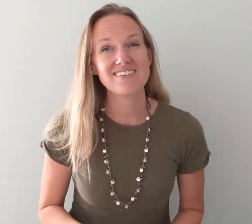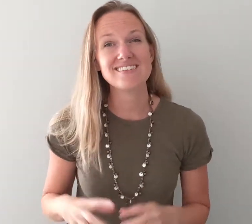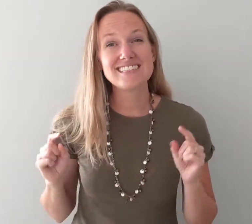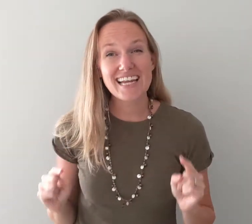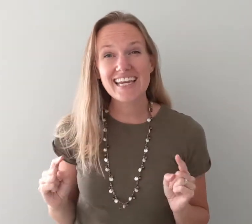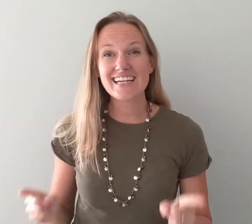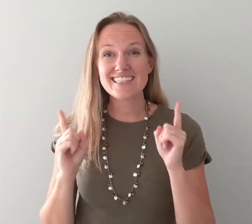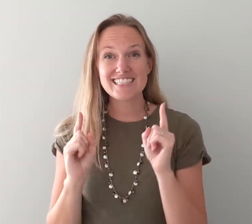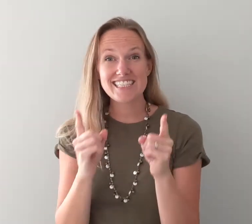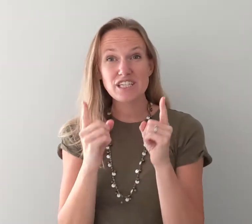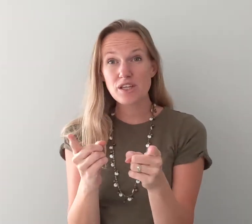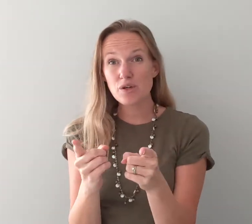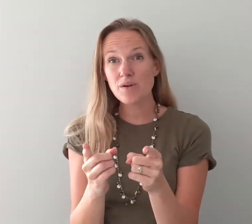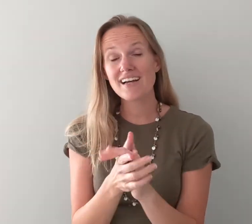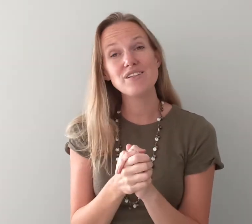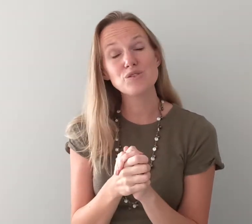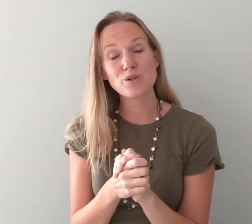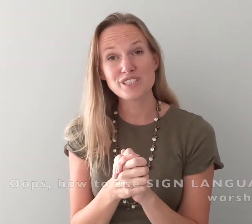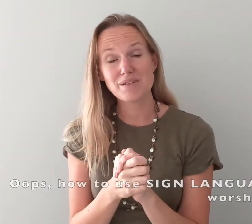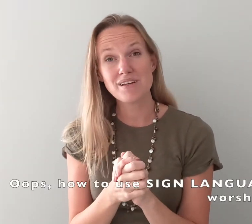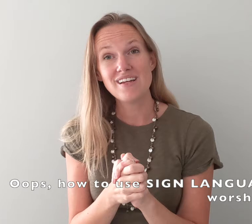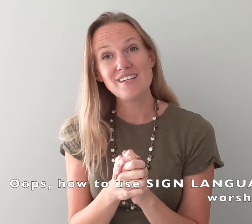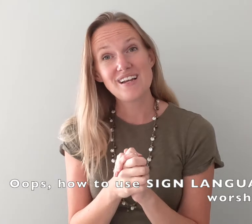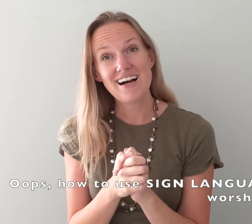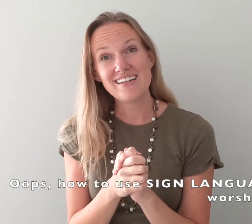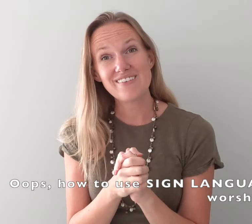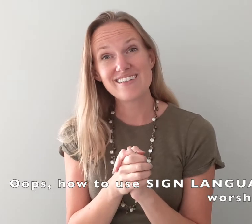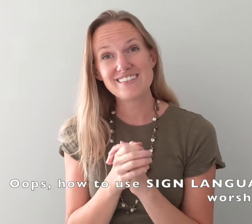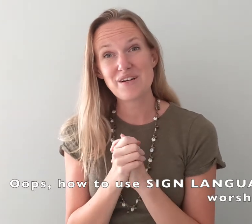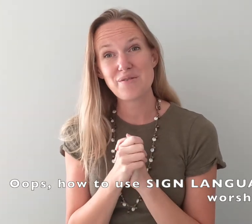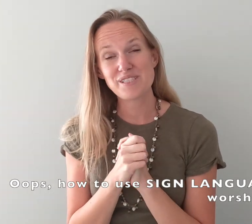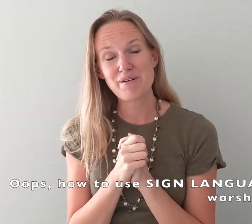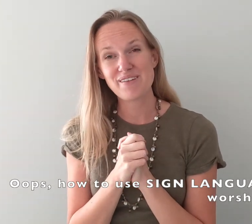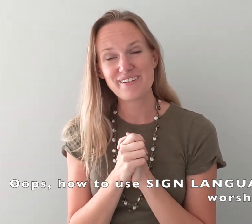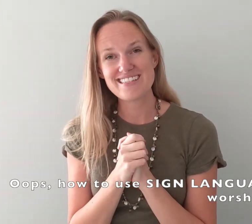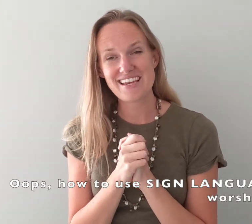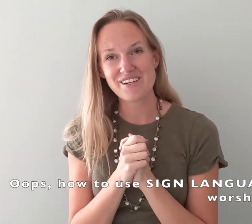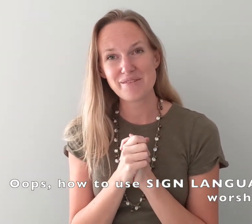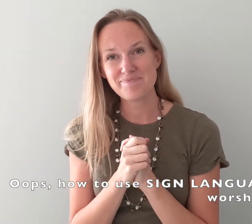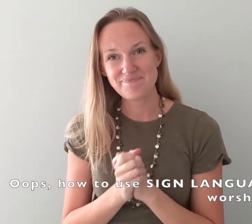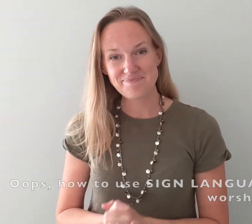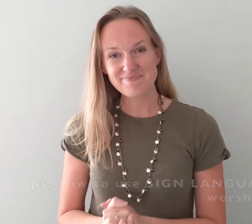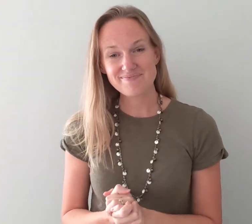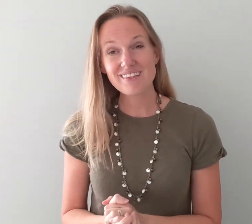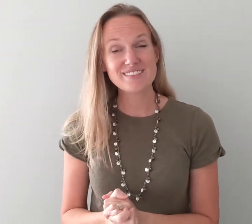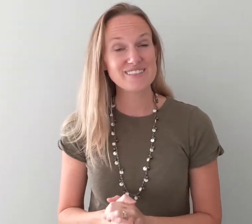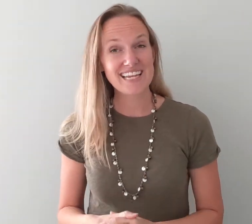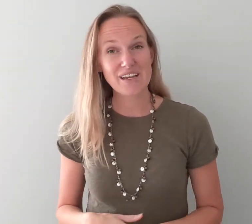channel dedicated to teaching you how to use worship in order to worship our Lord and Savior. So today we're